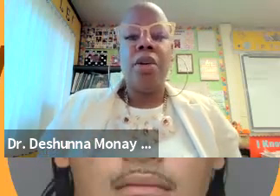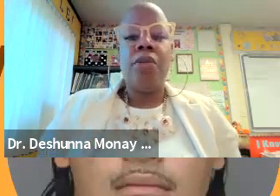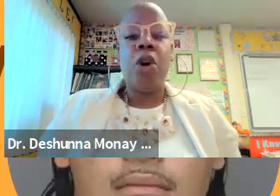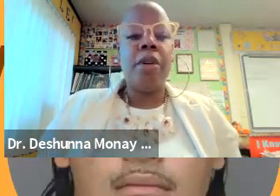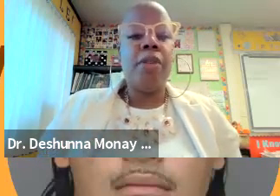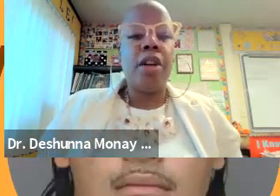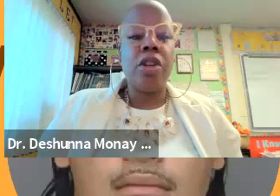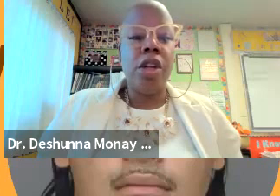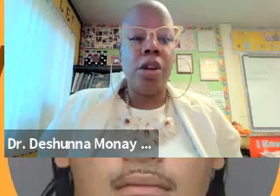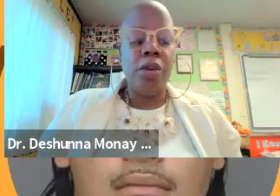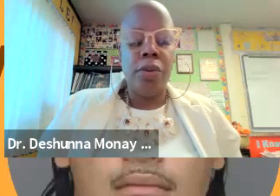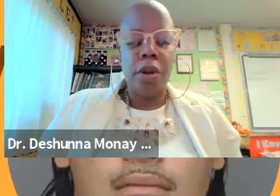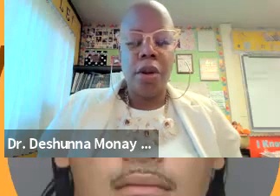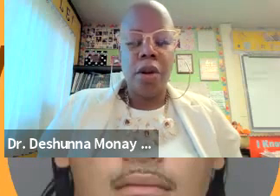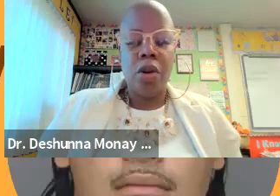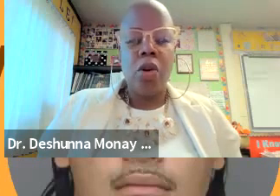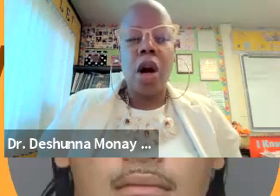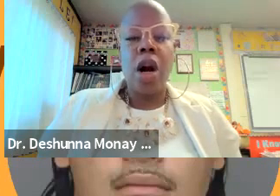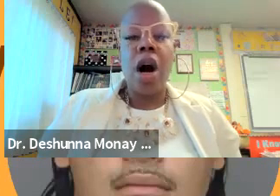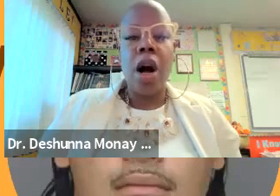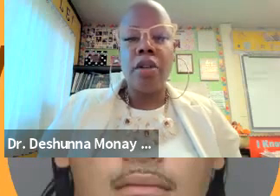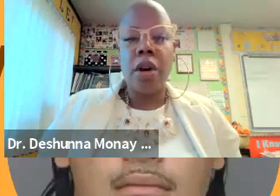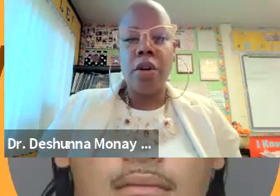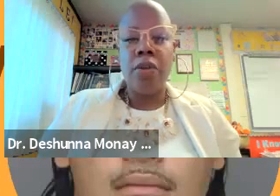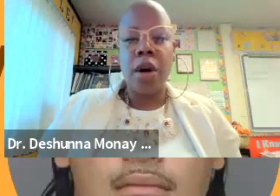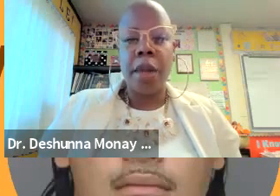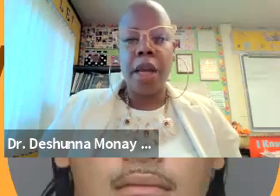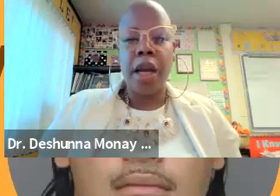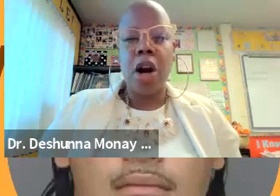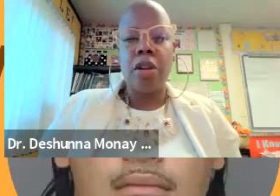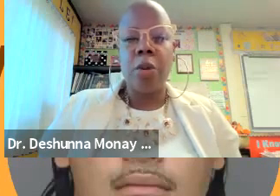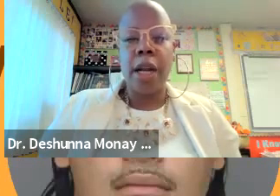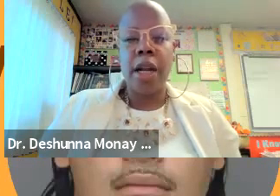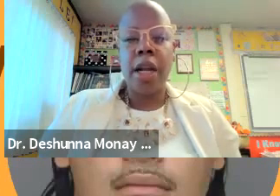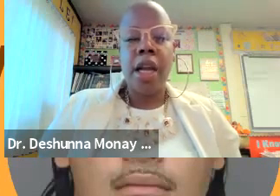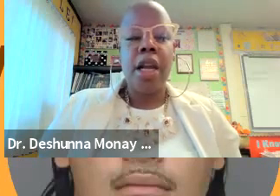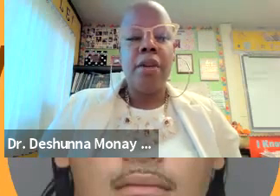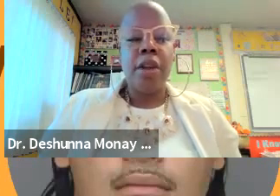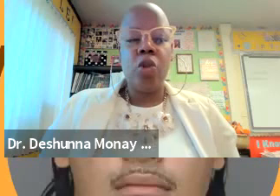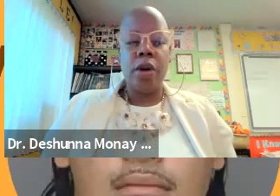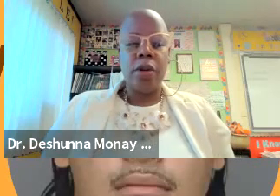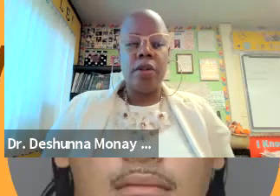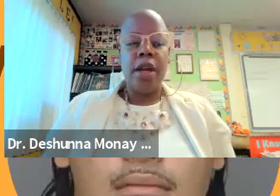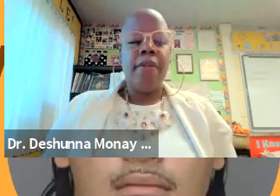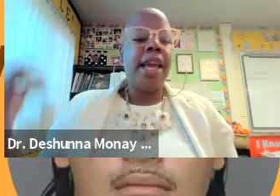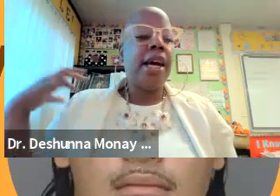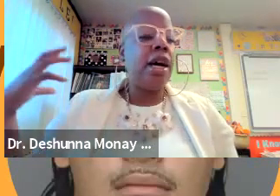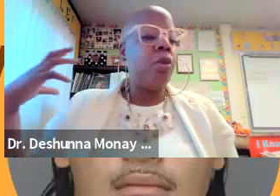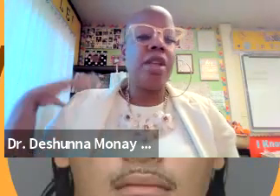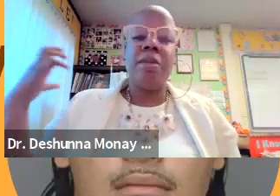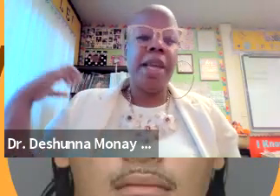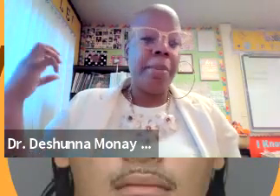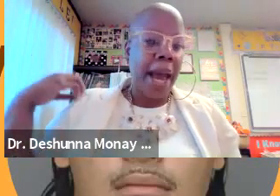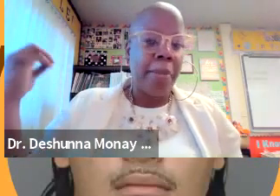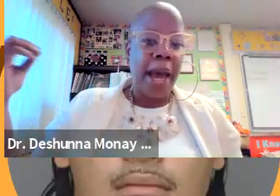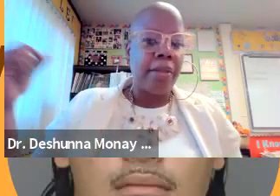when former foster youth who are also formerly incarcerated individuals, they come